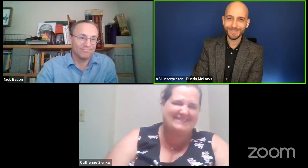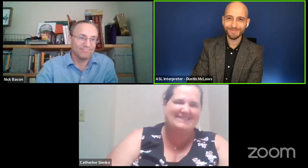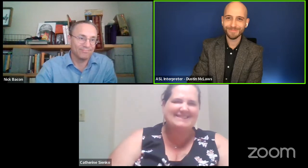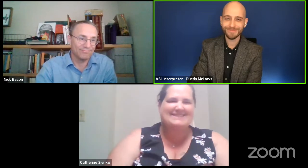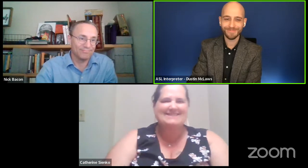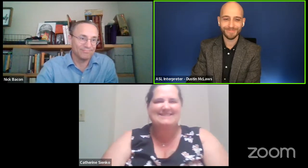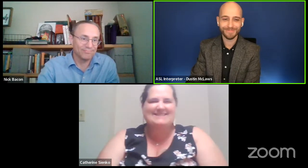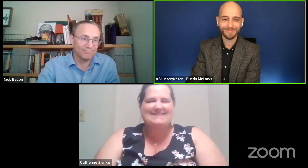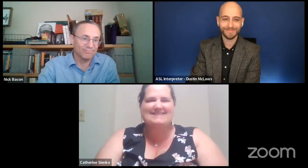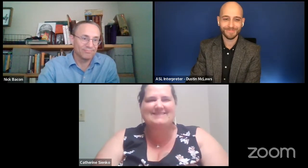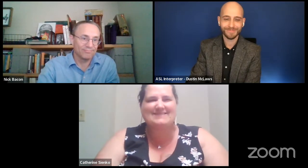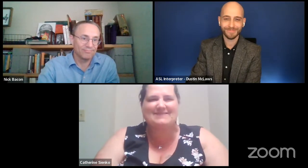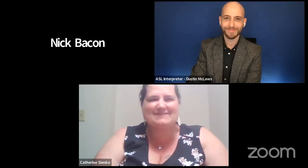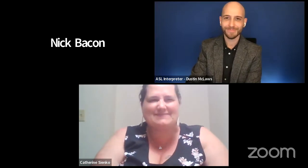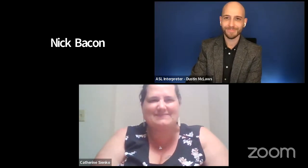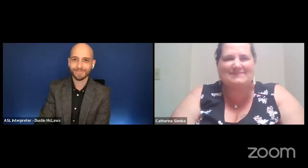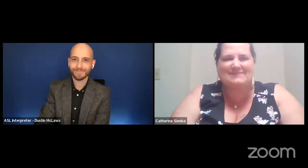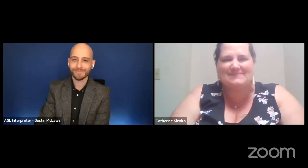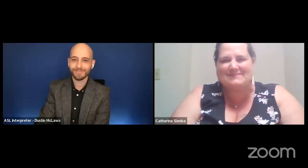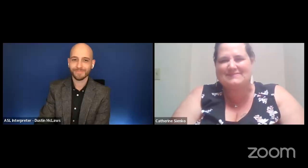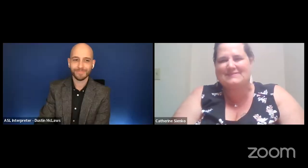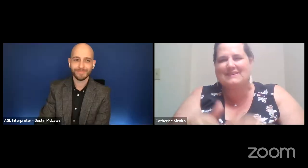Thank you.